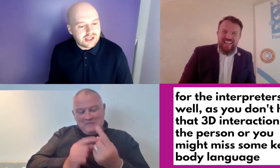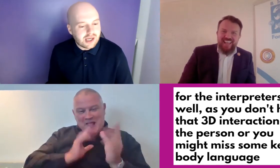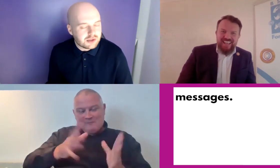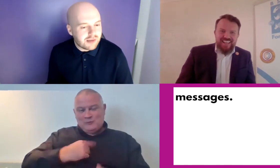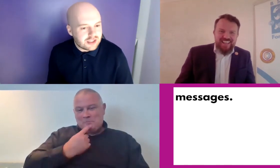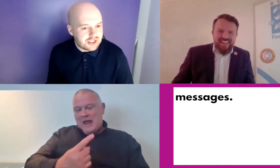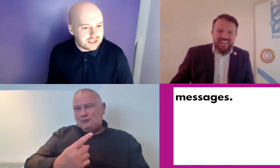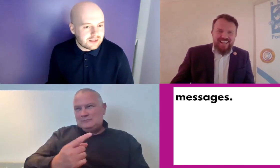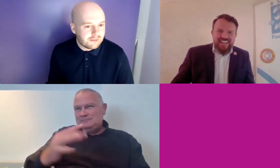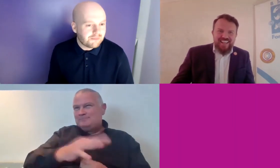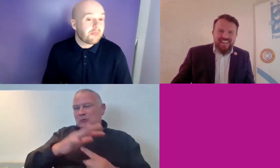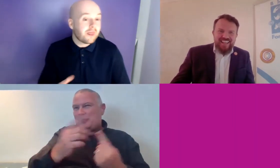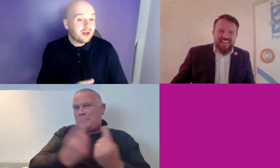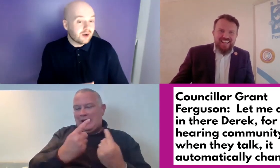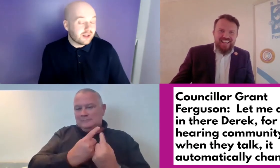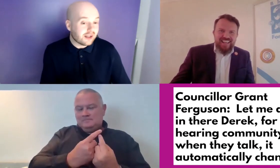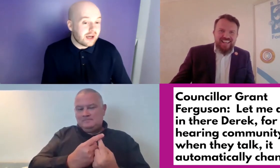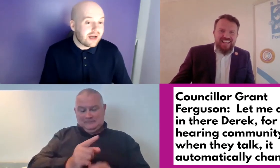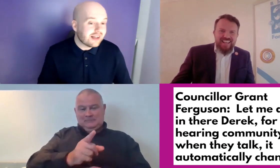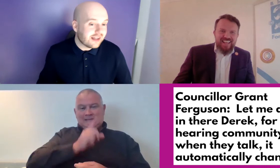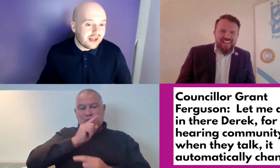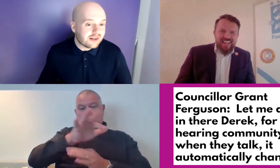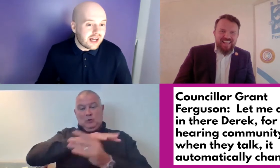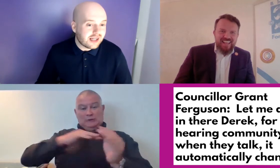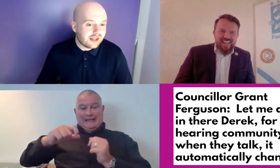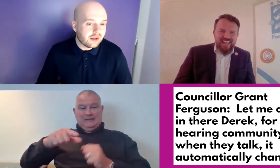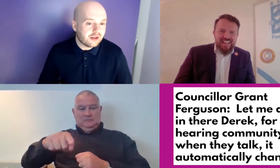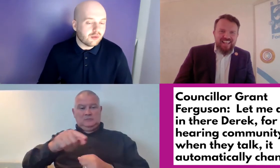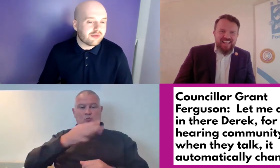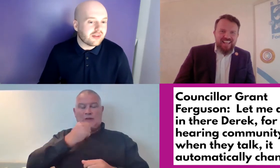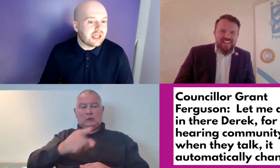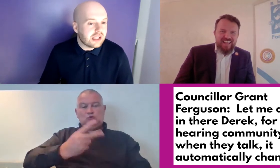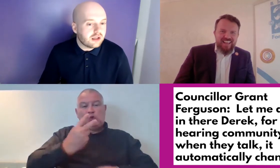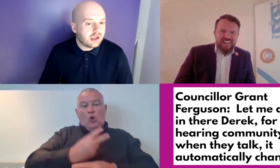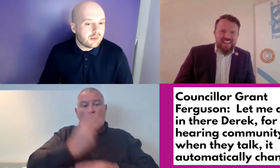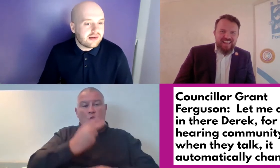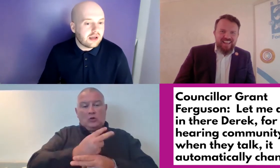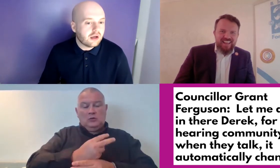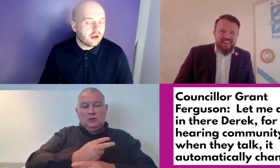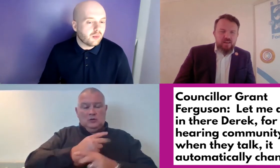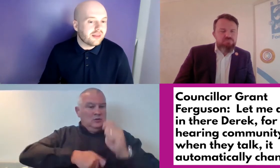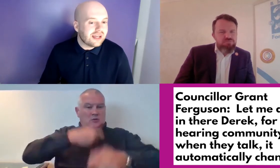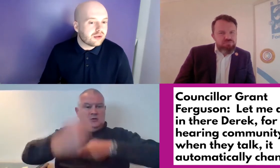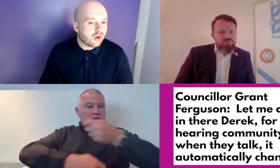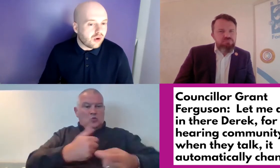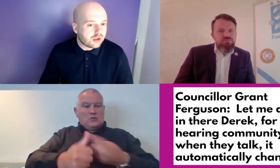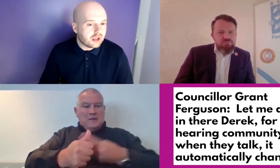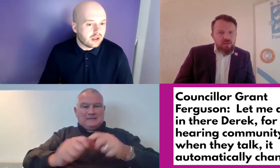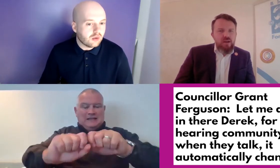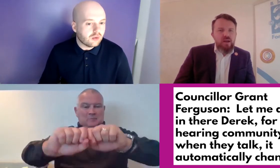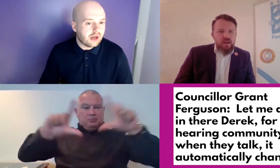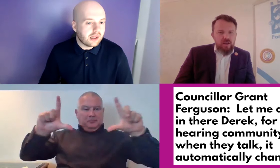body language messages. Let me add in there, Derek, that for the hearing community, when they